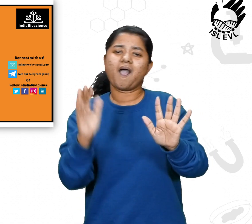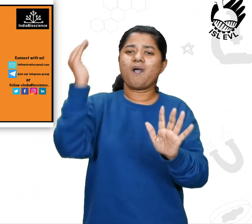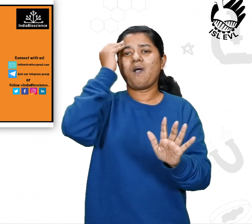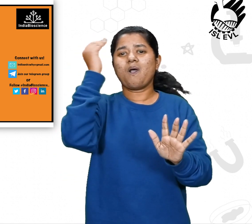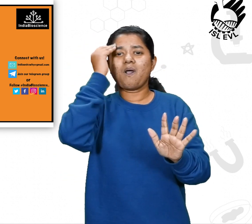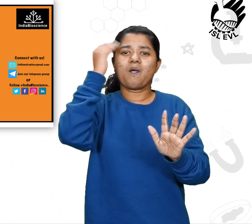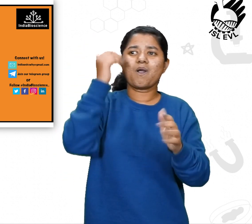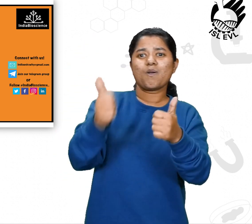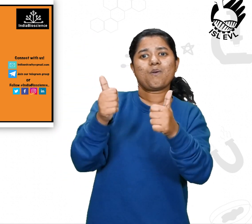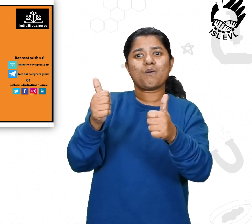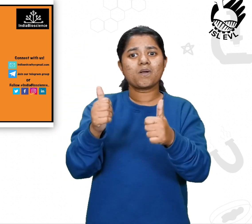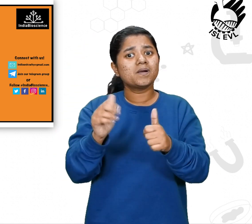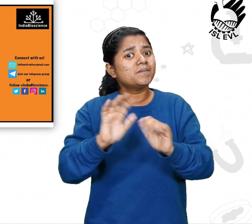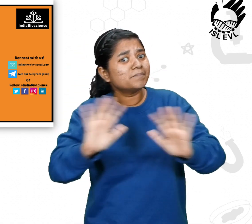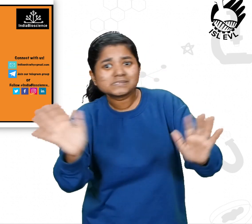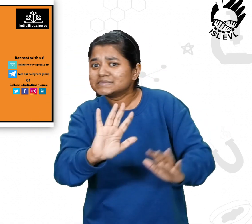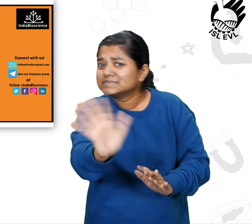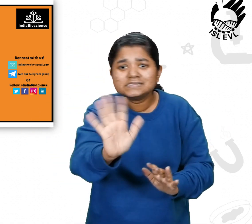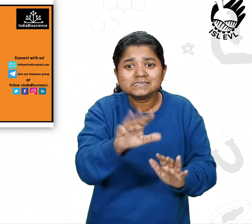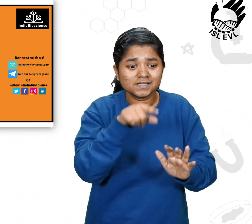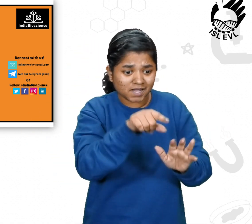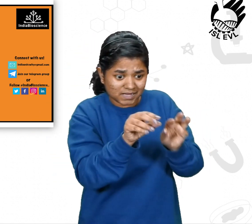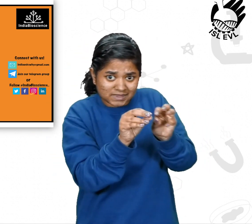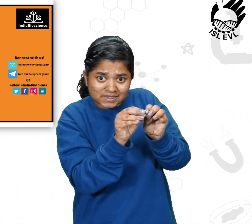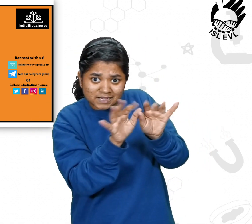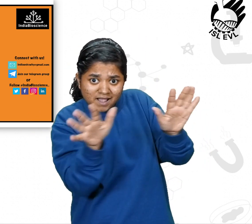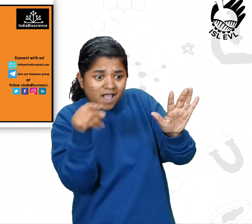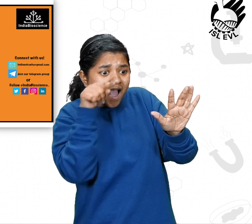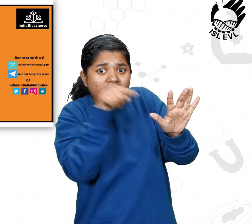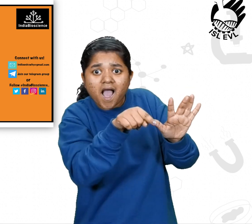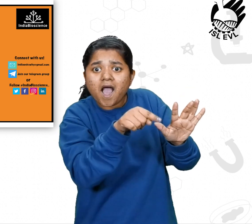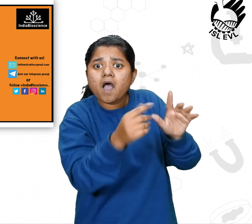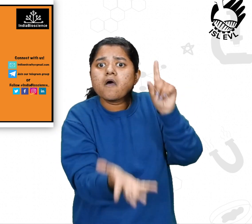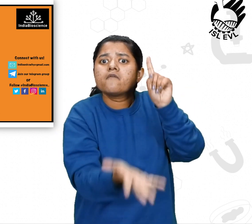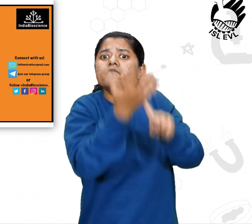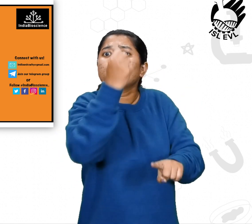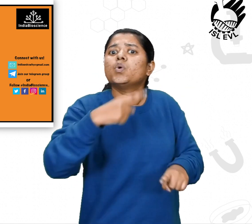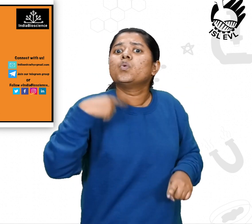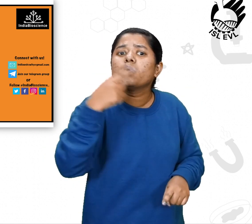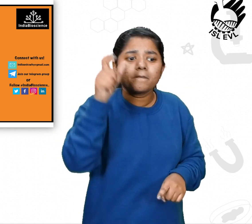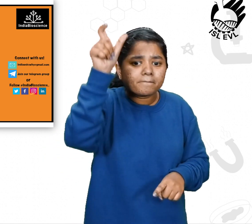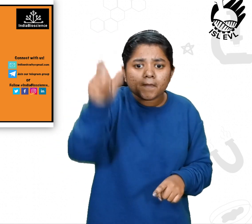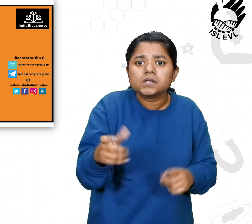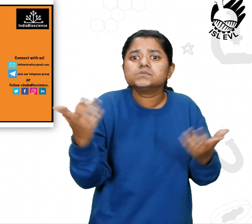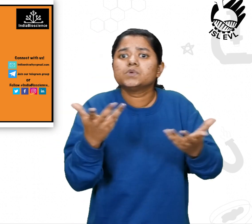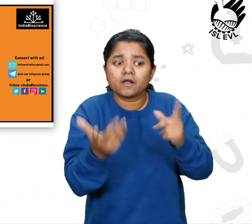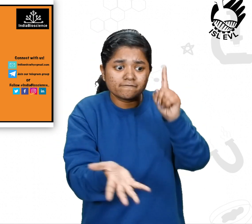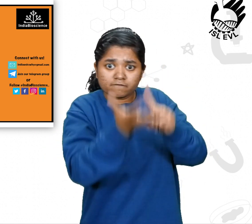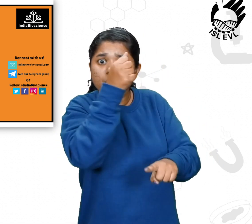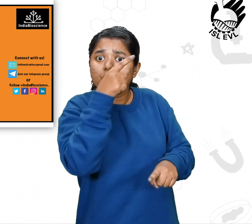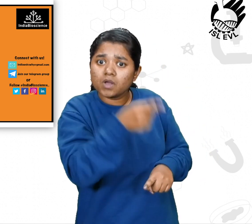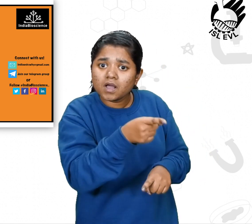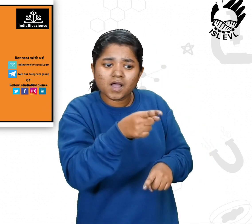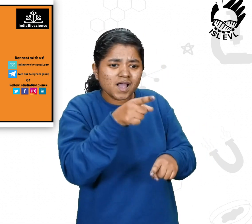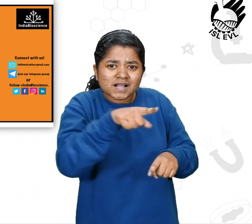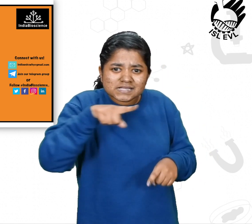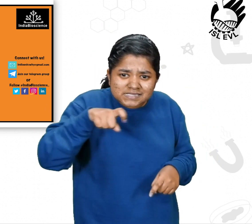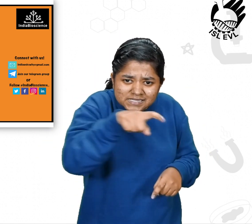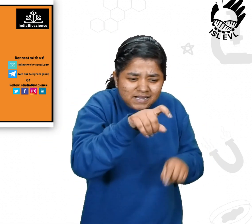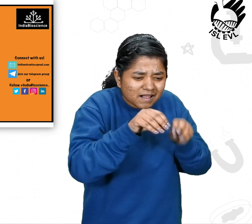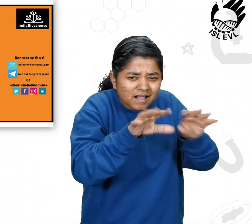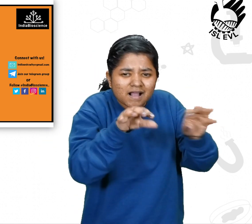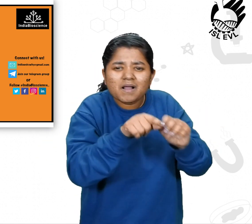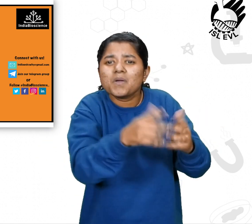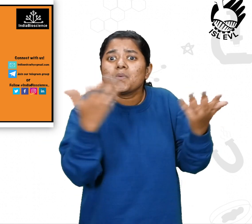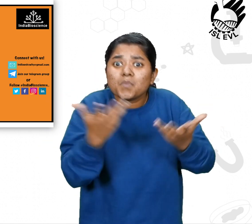more on those lines. I think is also really, really important. Now, for those who are interested in scientific careers, if